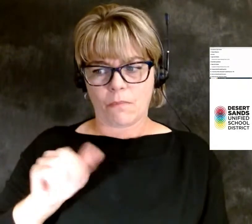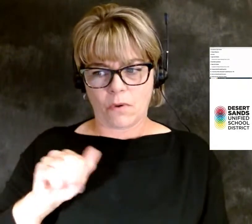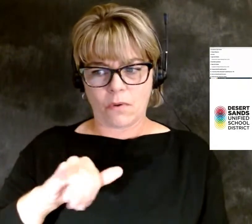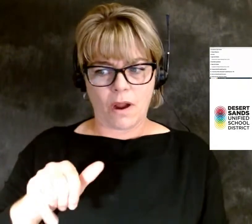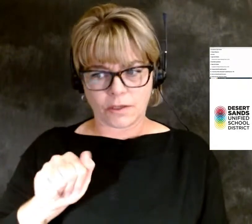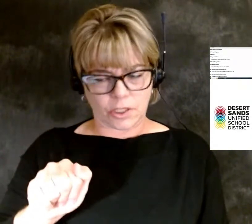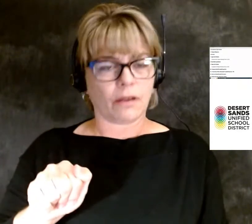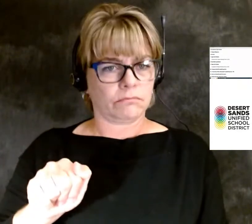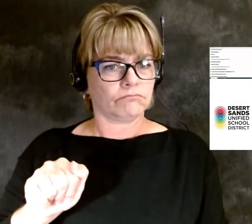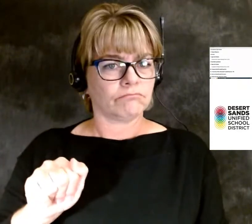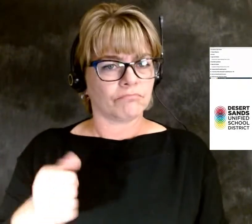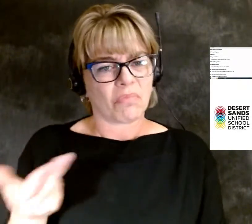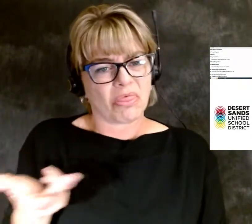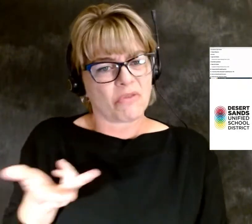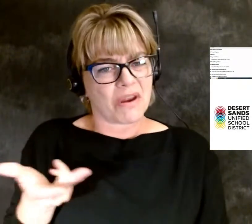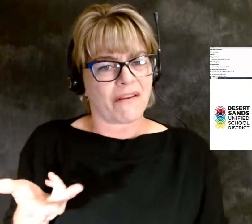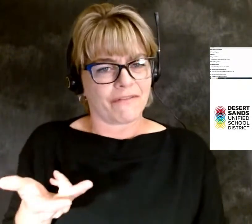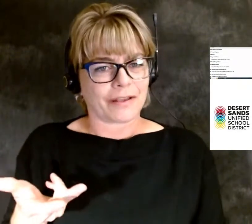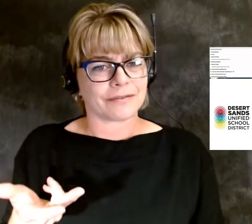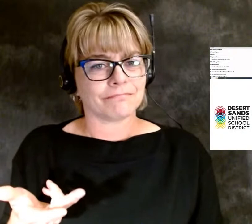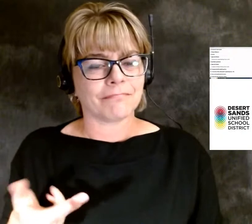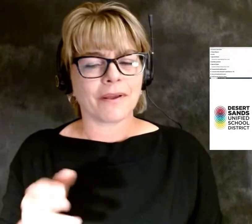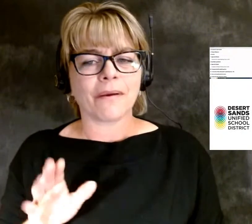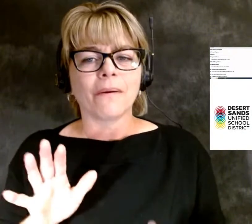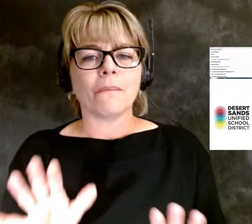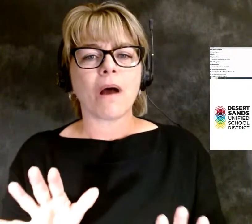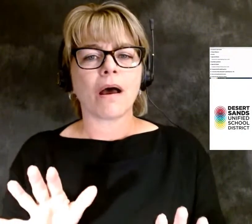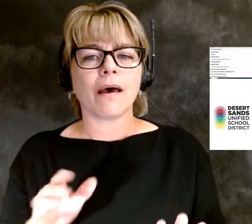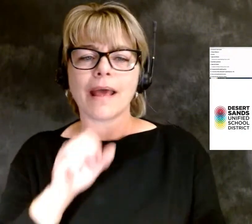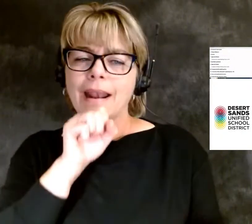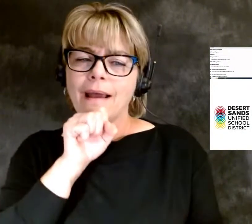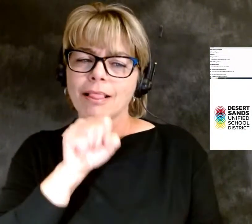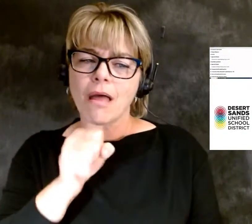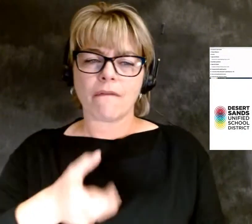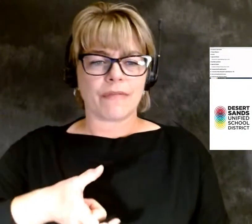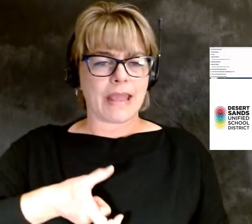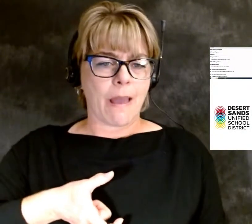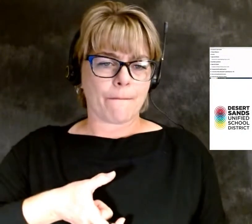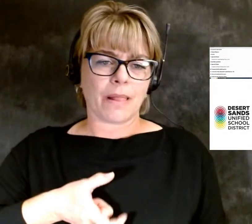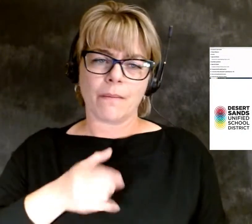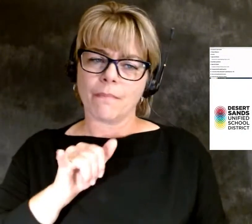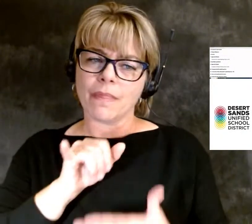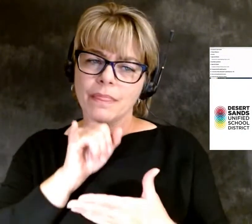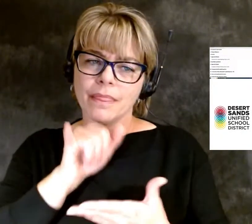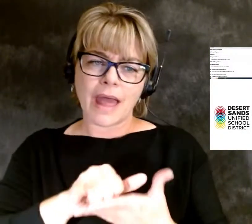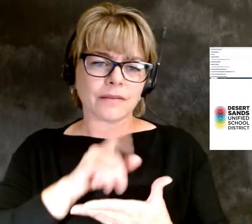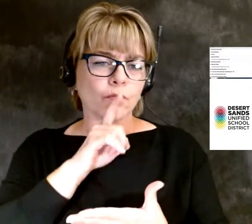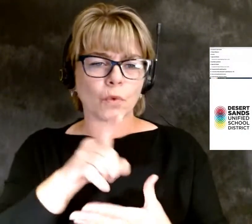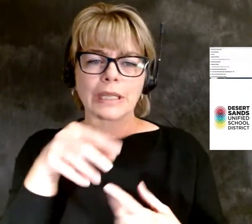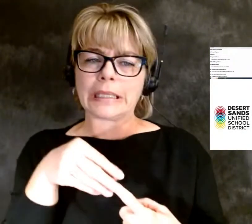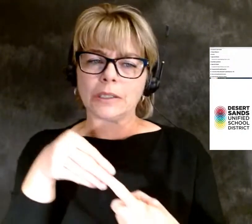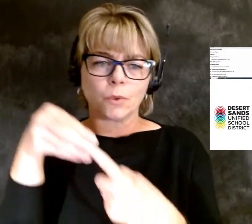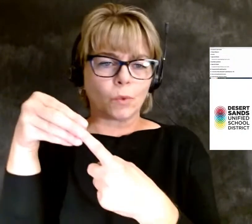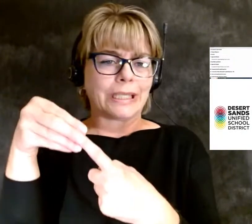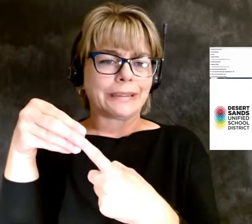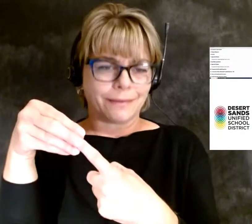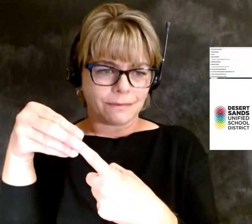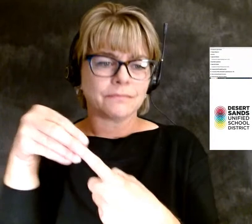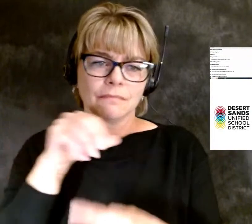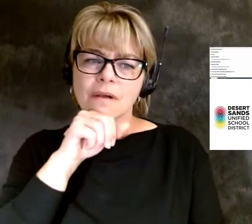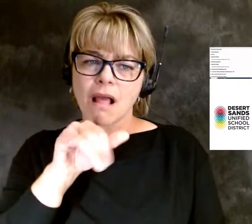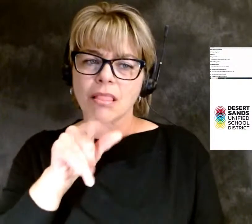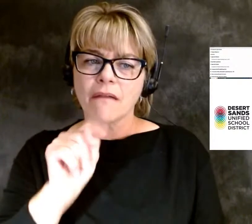anyway, I thought that was really neat. I love the little emblem too. That is just super unique, and I love that. So